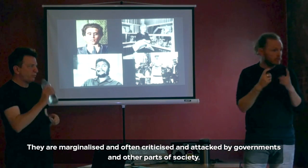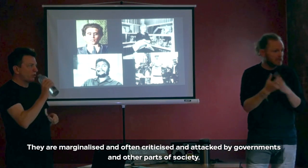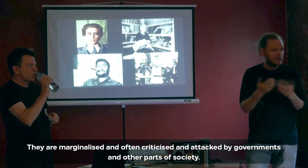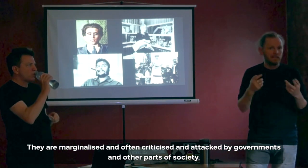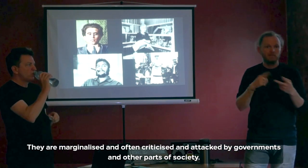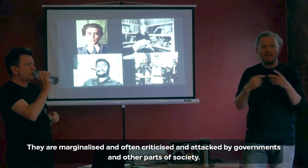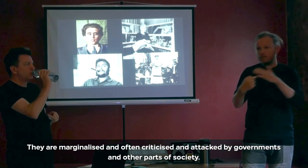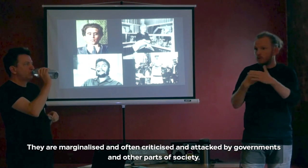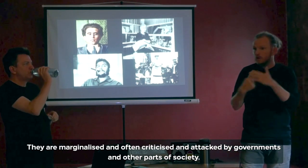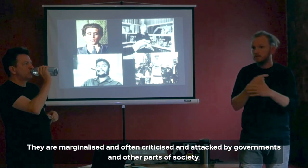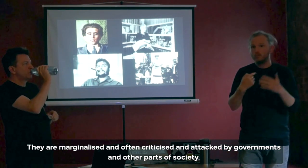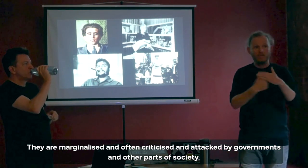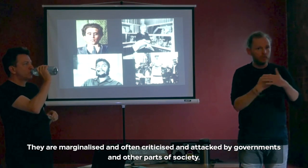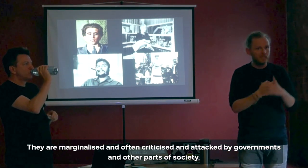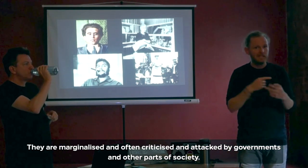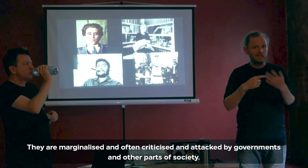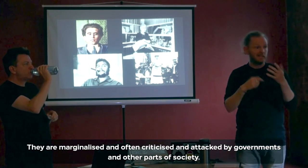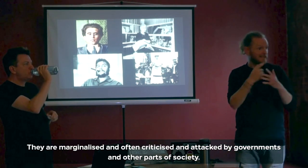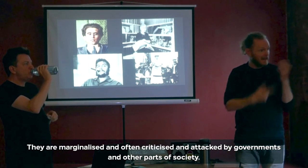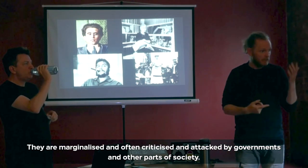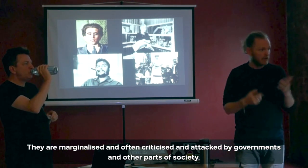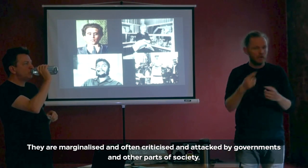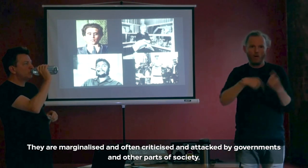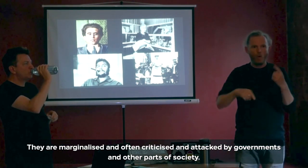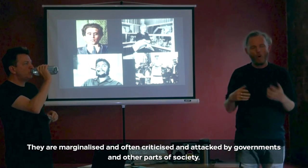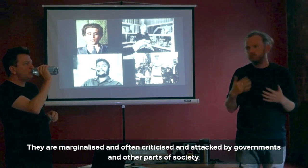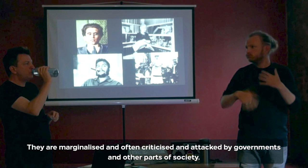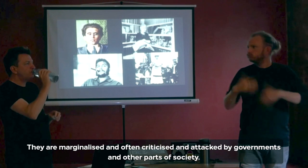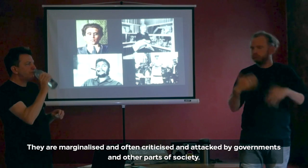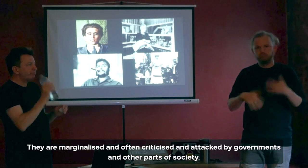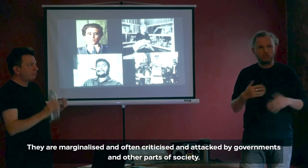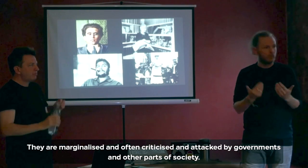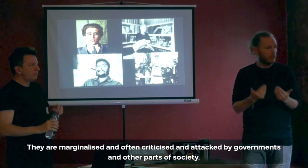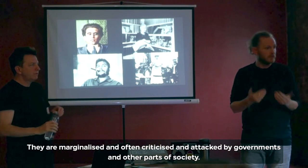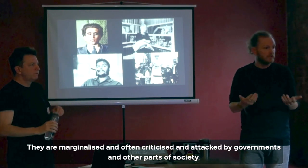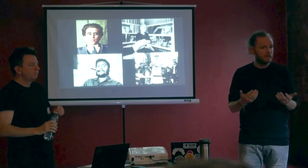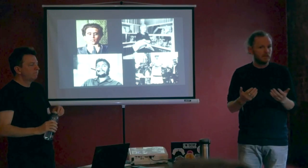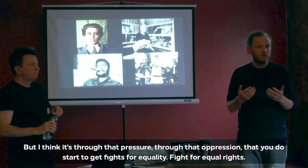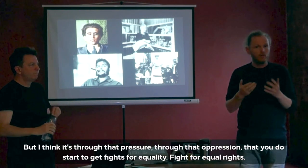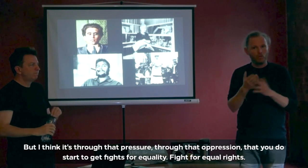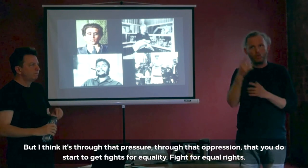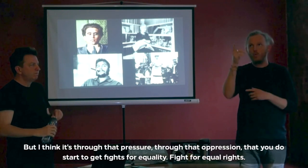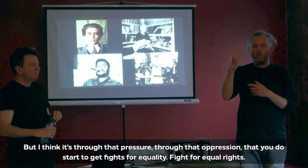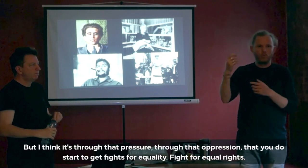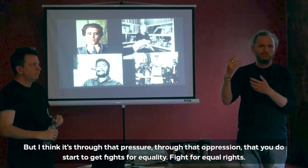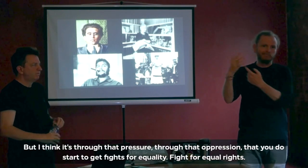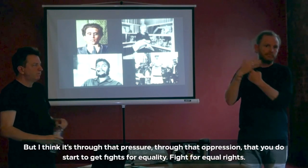criticised and attacked by governments and other parts of society. But I think